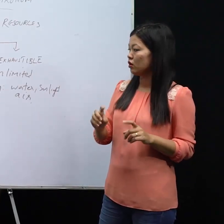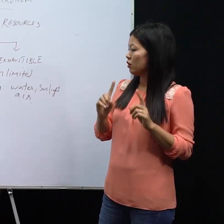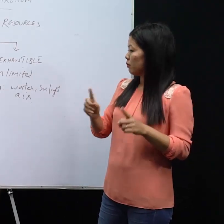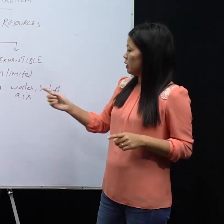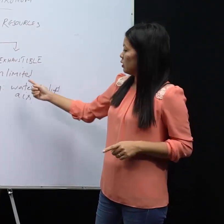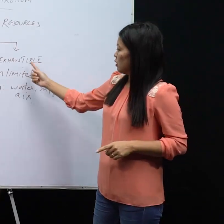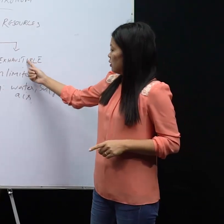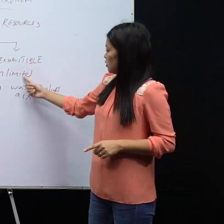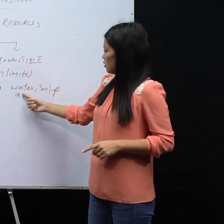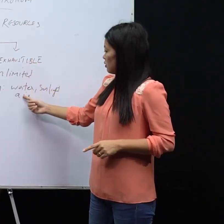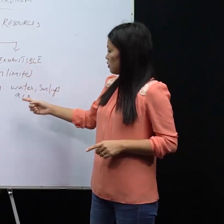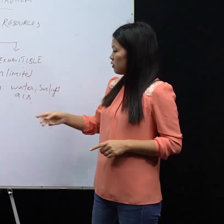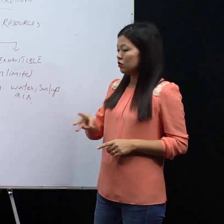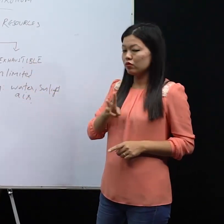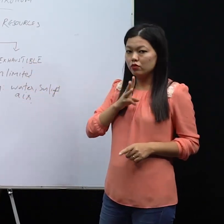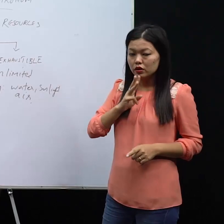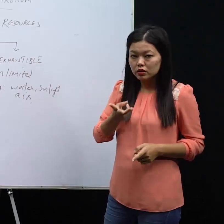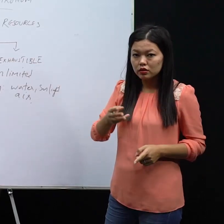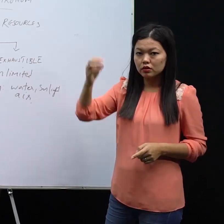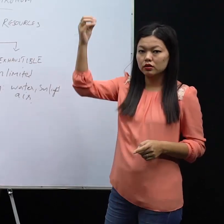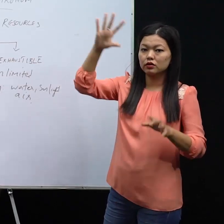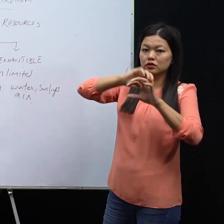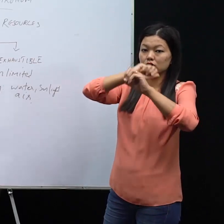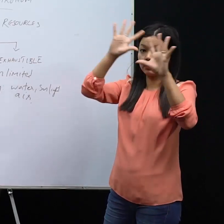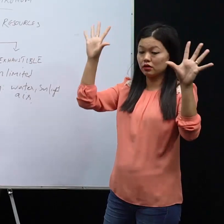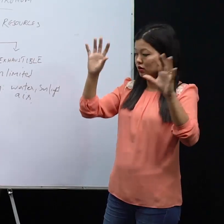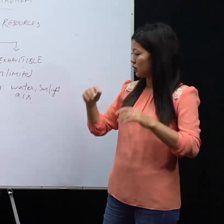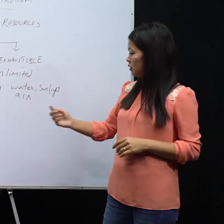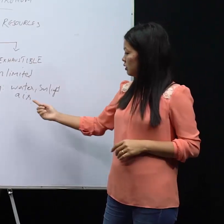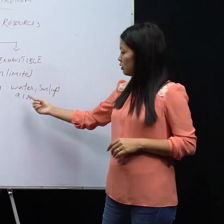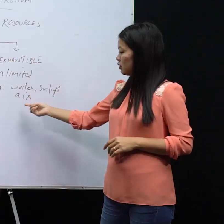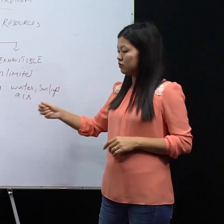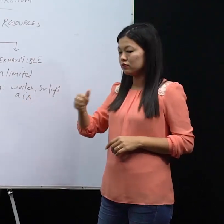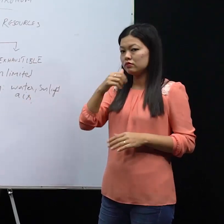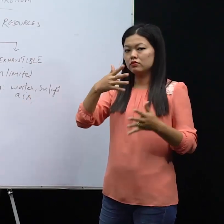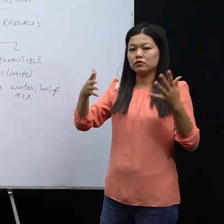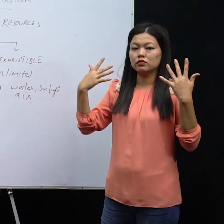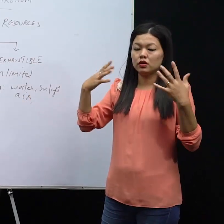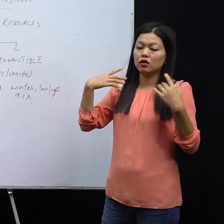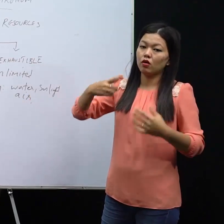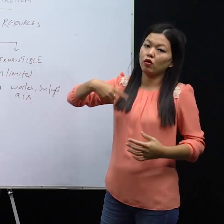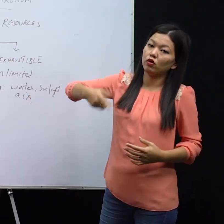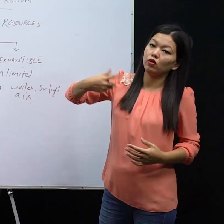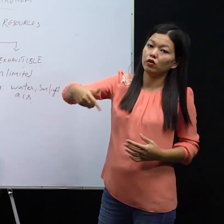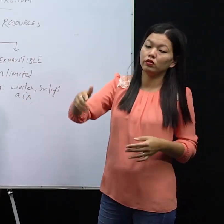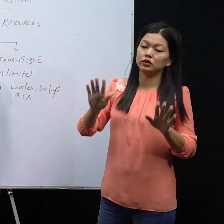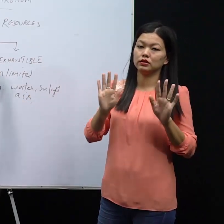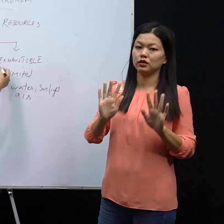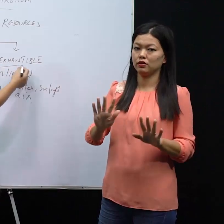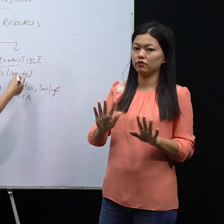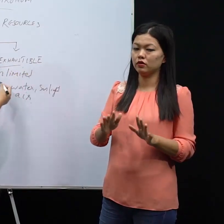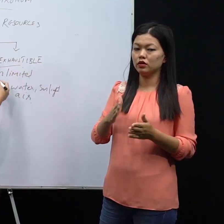are exhaustible, are expensive, right? Because they are available in a limited quantity. Clear?